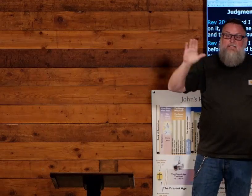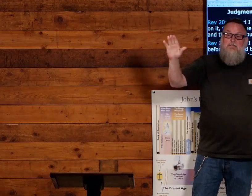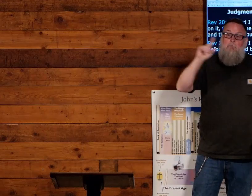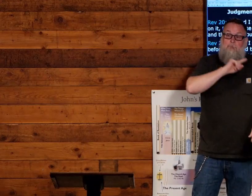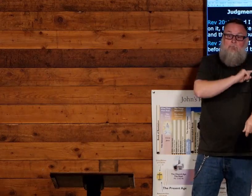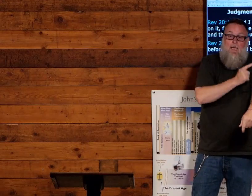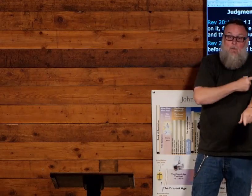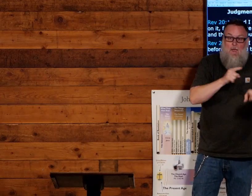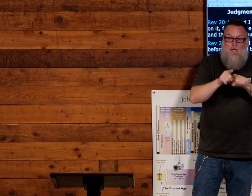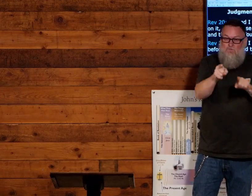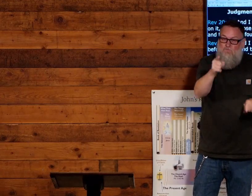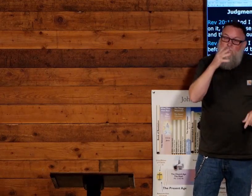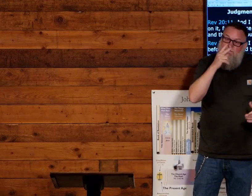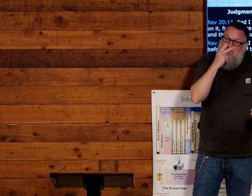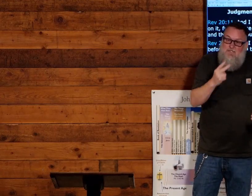He's going to end up in the